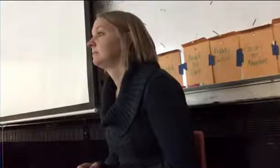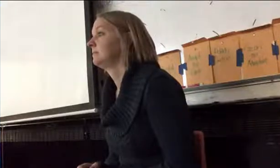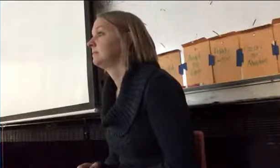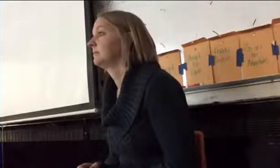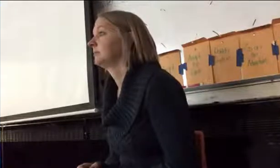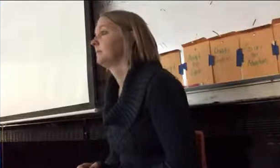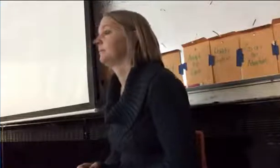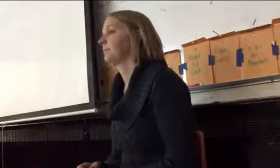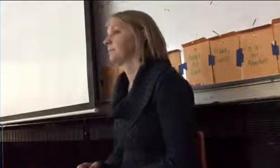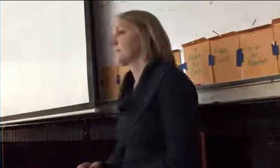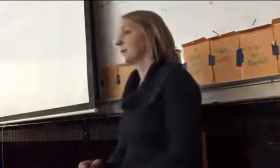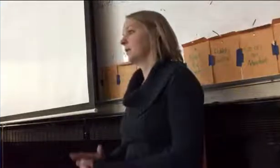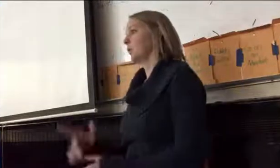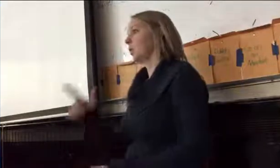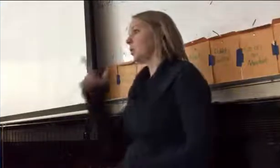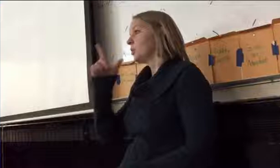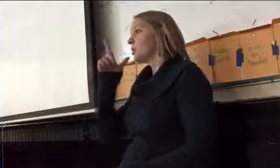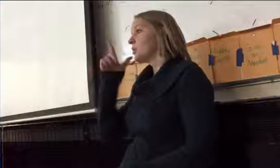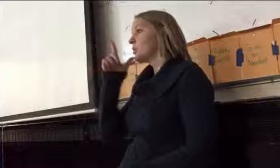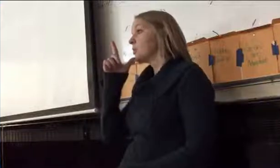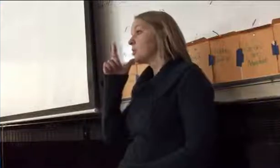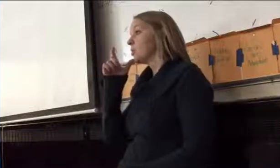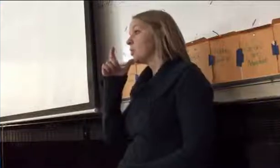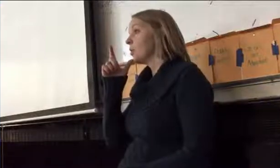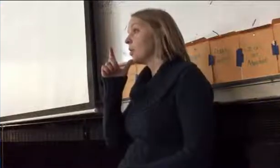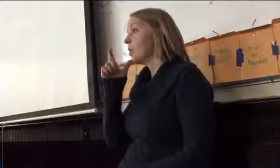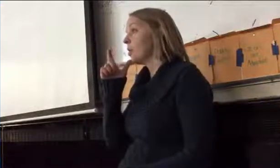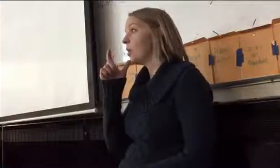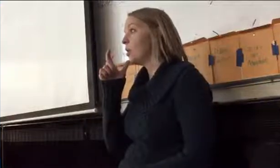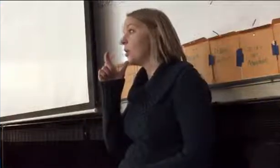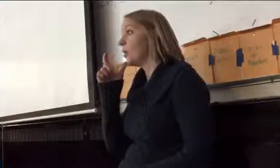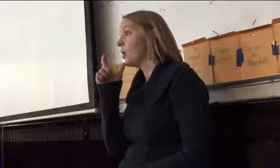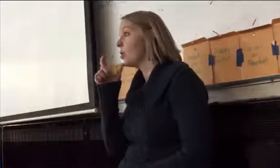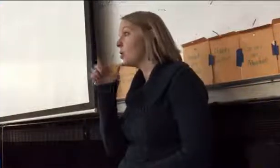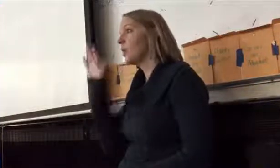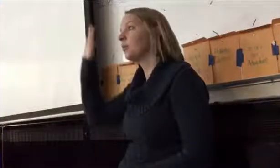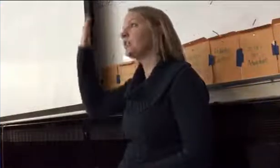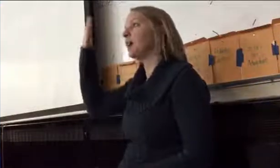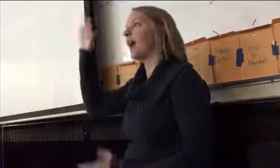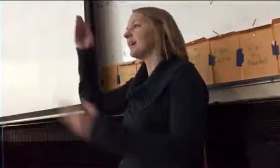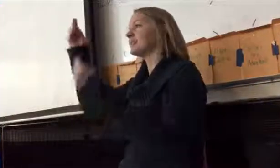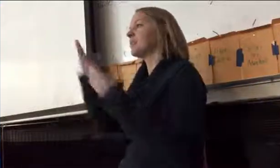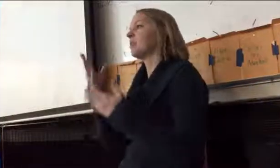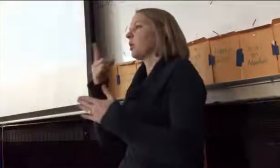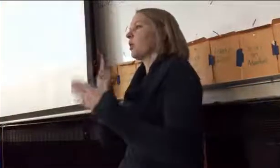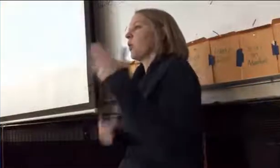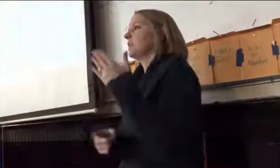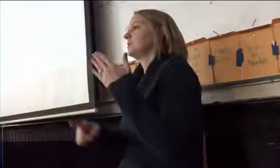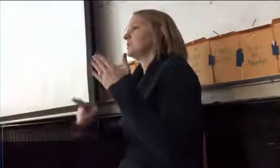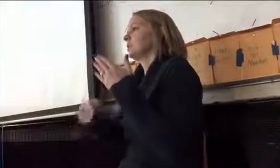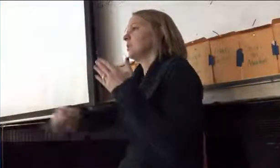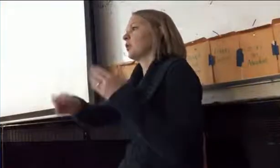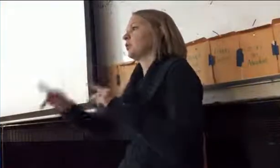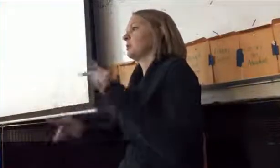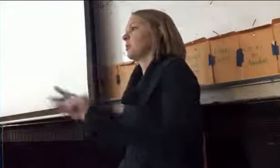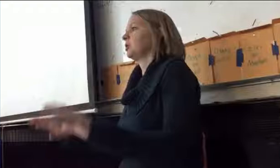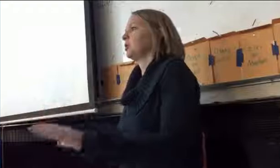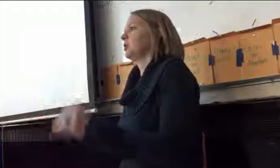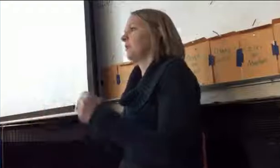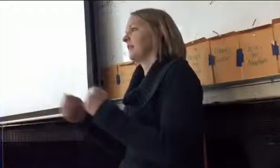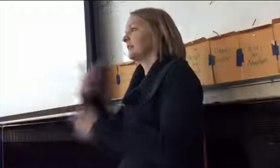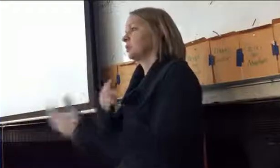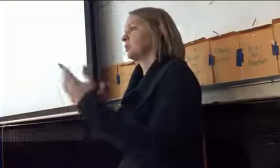All right, who can raise their hands and raise their hand and tell me what did they do in this